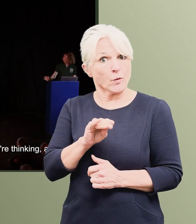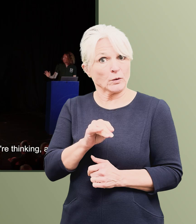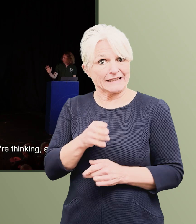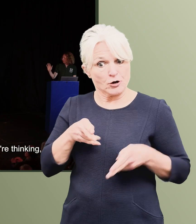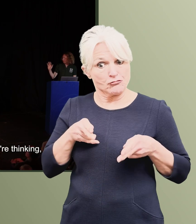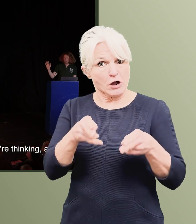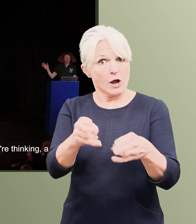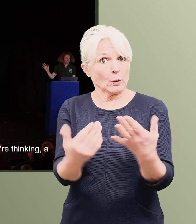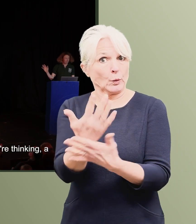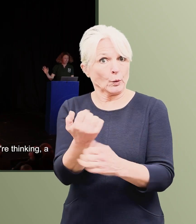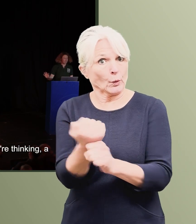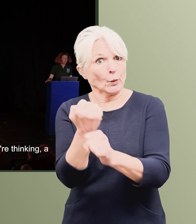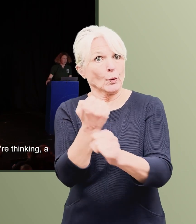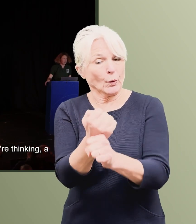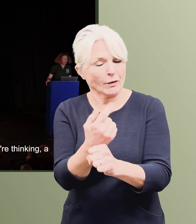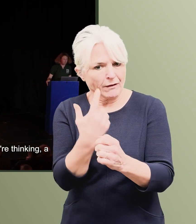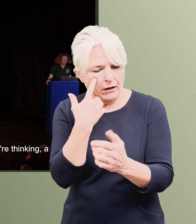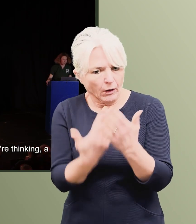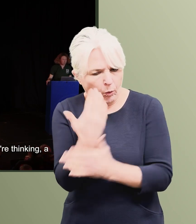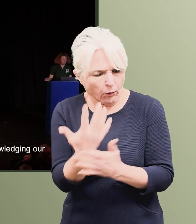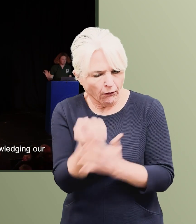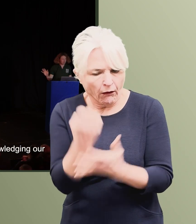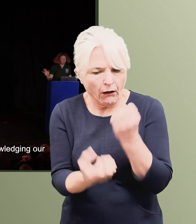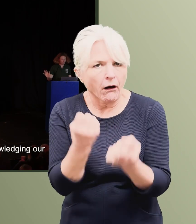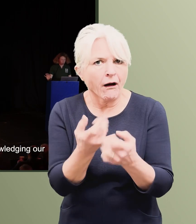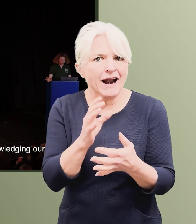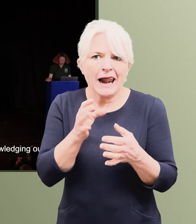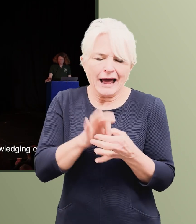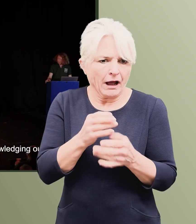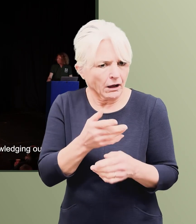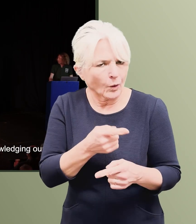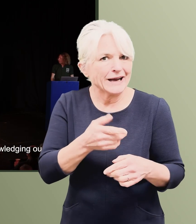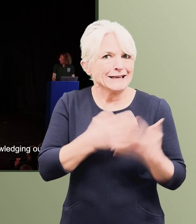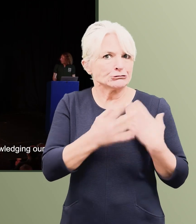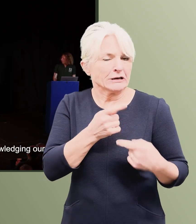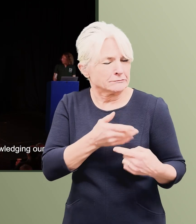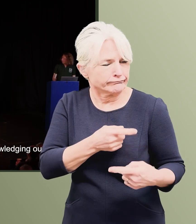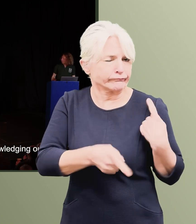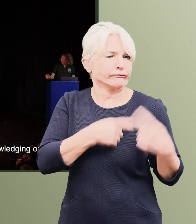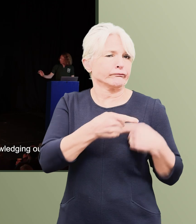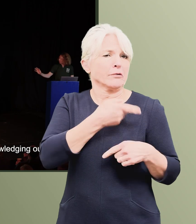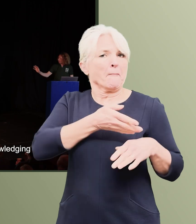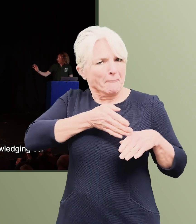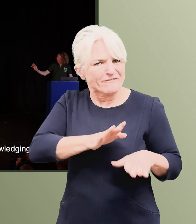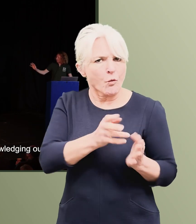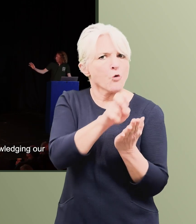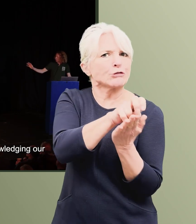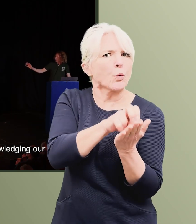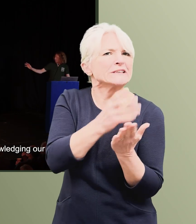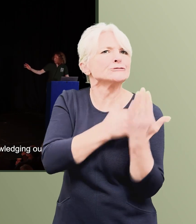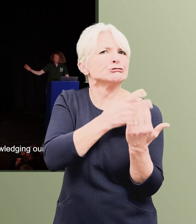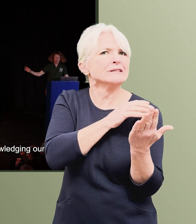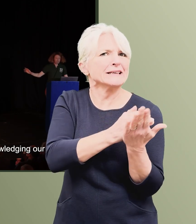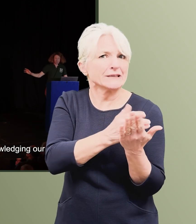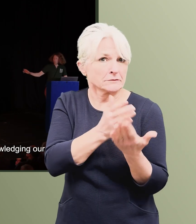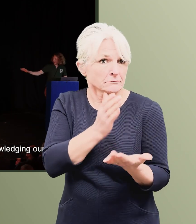A40. I know what you're thinking, it's a slightly dull talk name, but it's the best we've got. I should start by